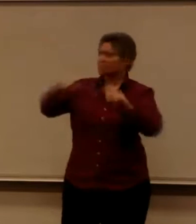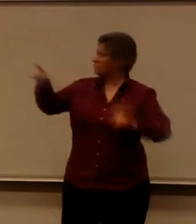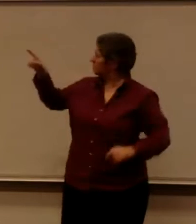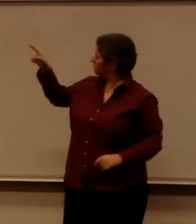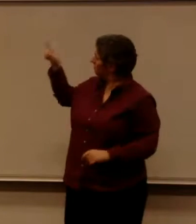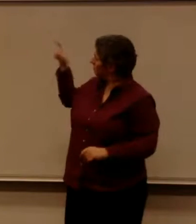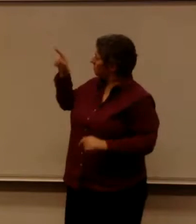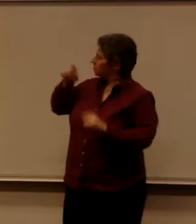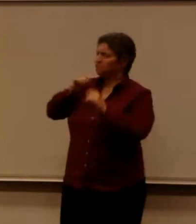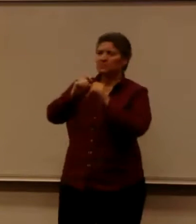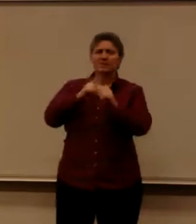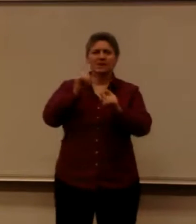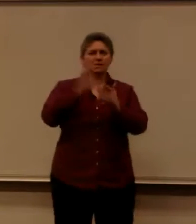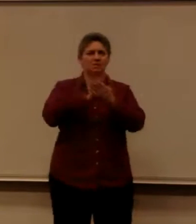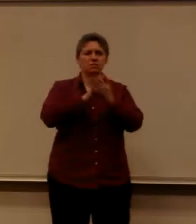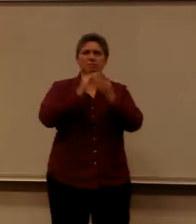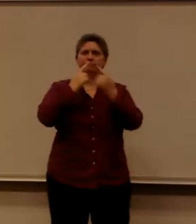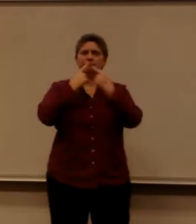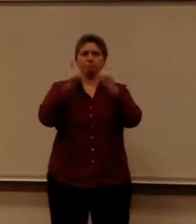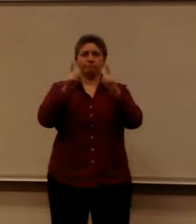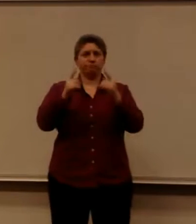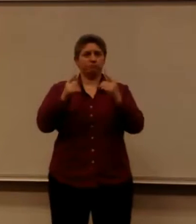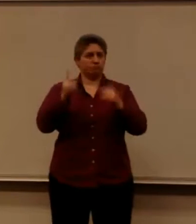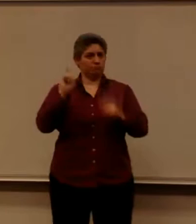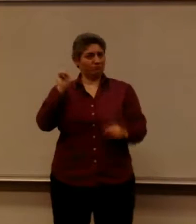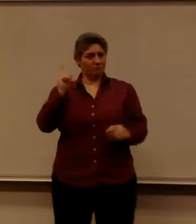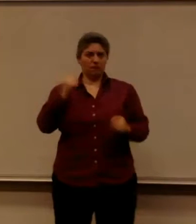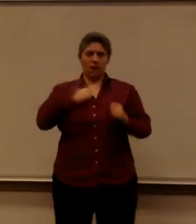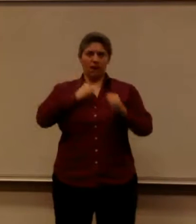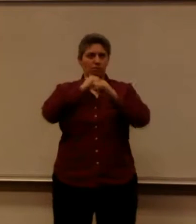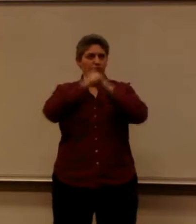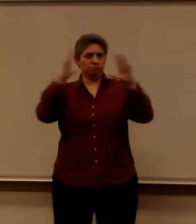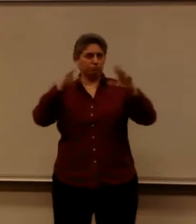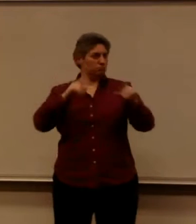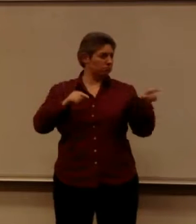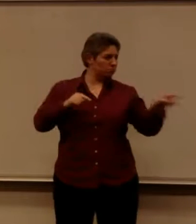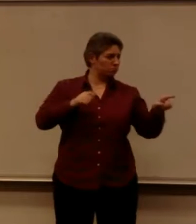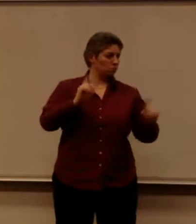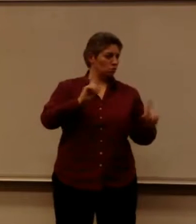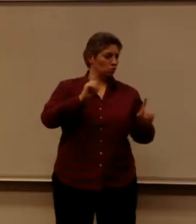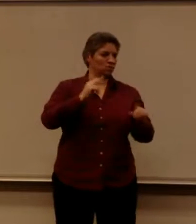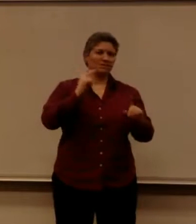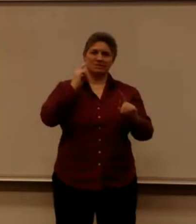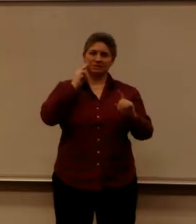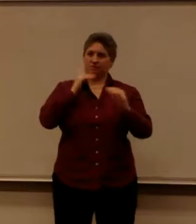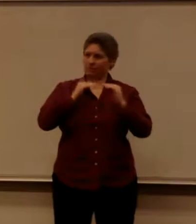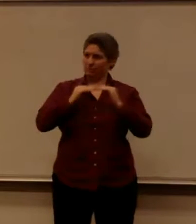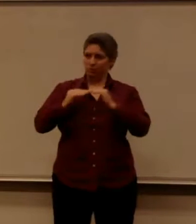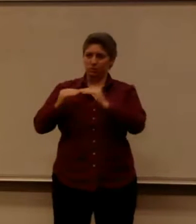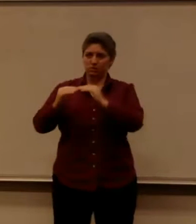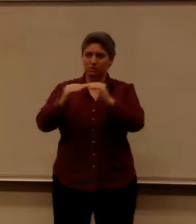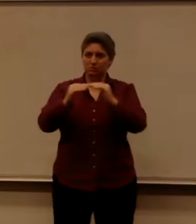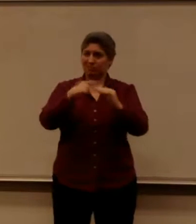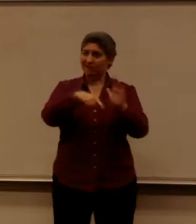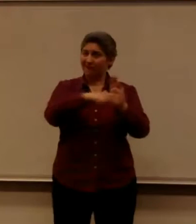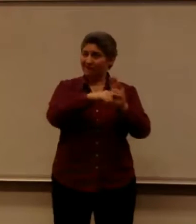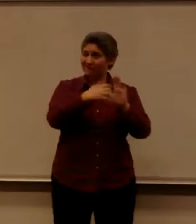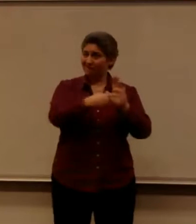services. You know, and you'll see that tagline at the bottom of my slides there, that the British Deaf Association stands for deaf